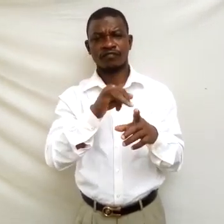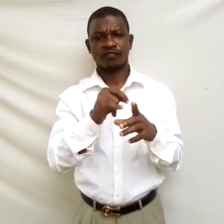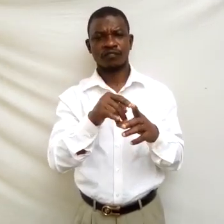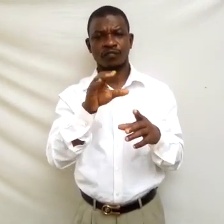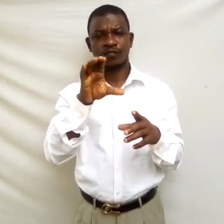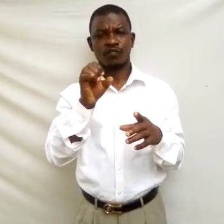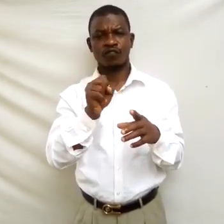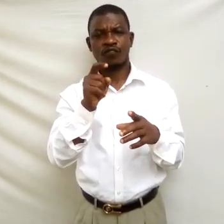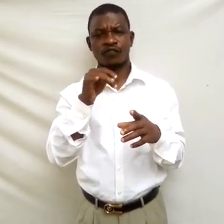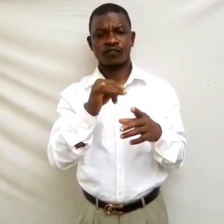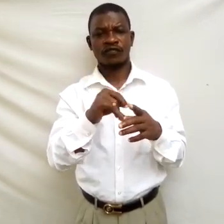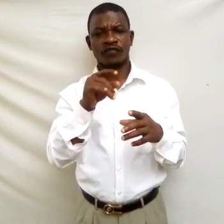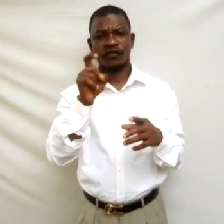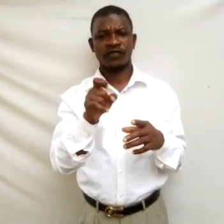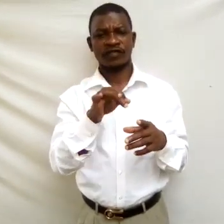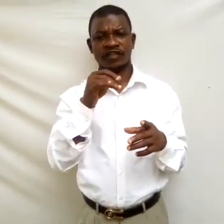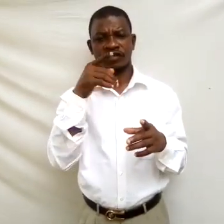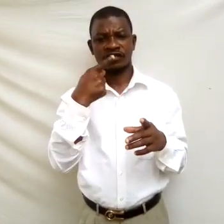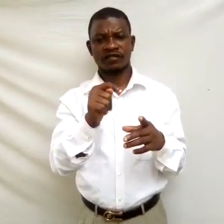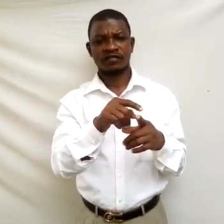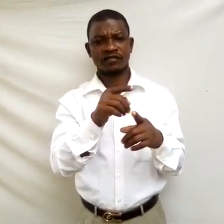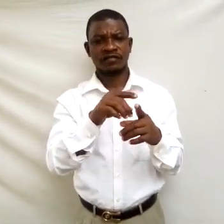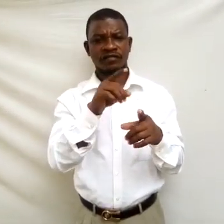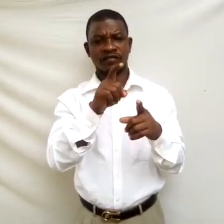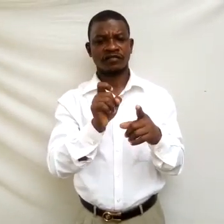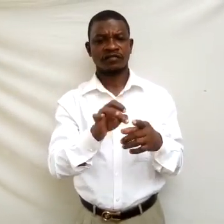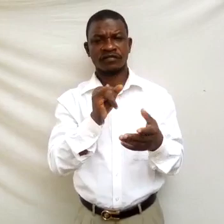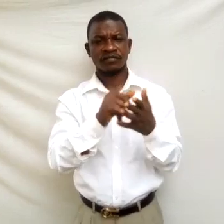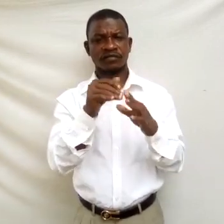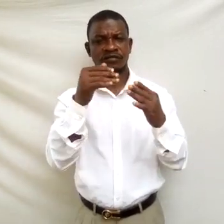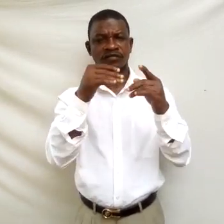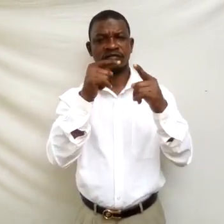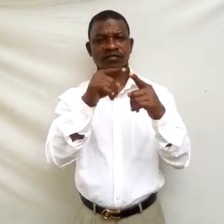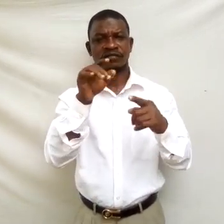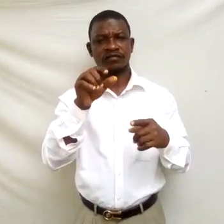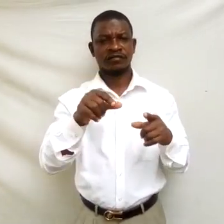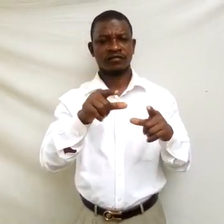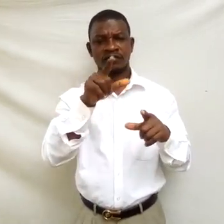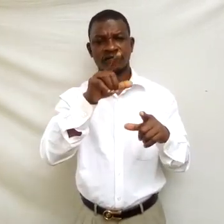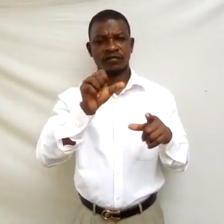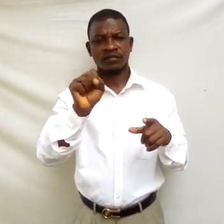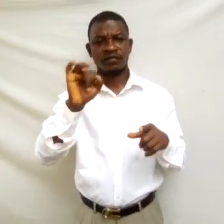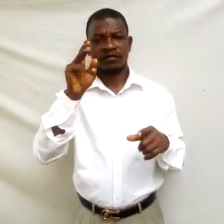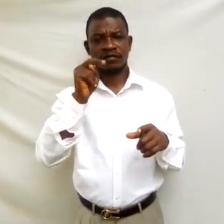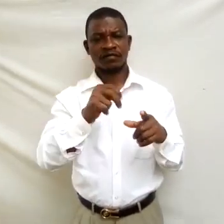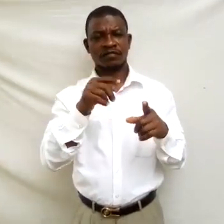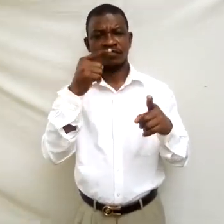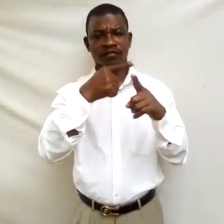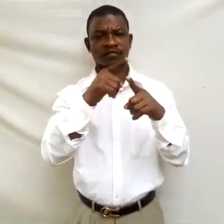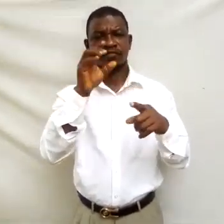x dx is equal to sine x plus c. D,